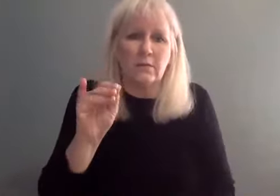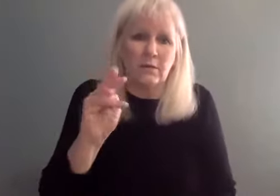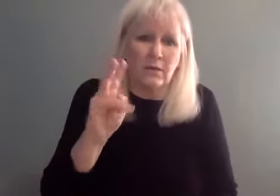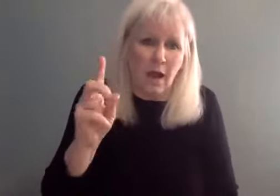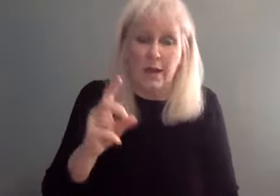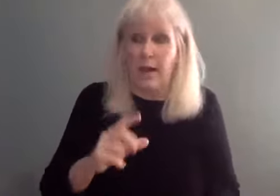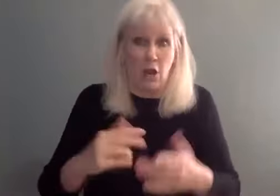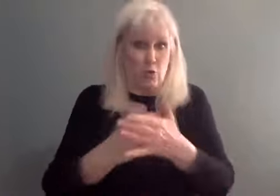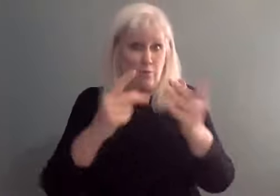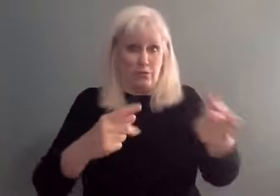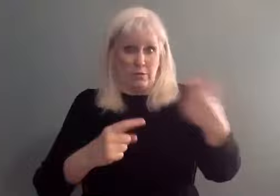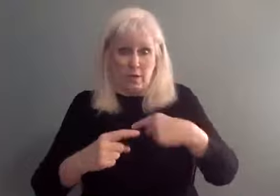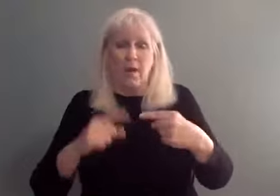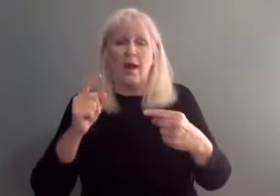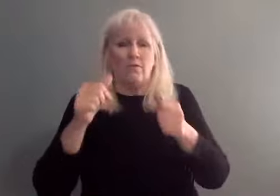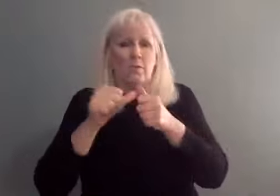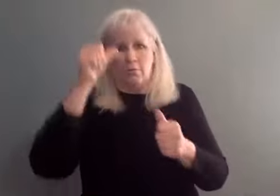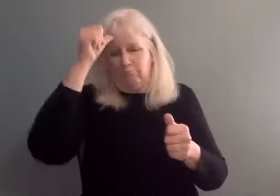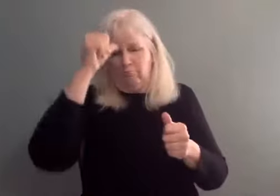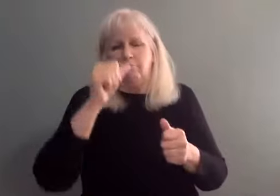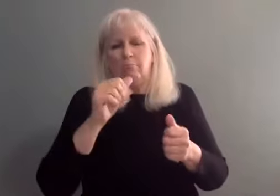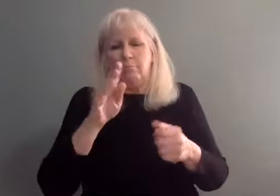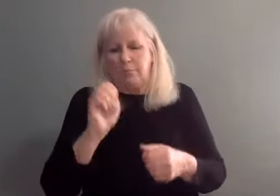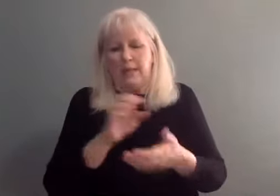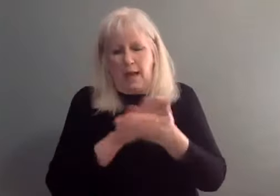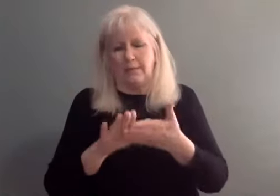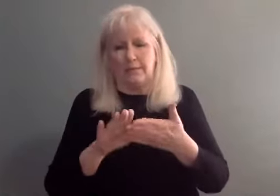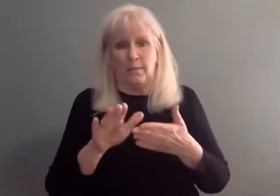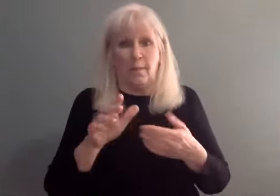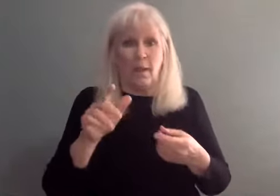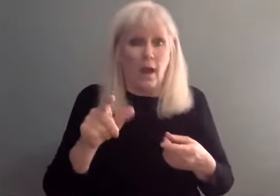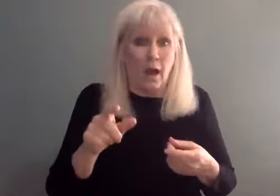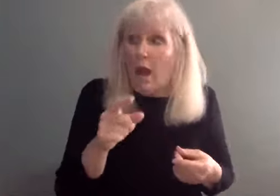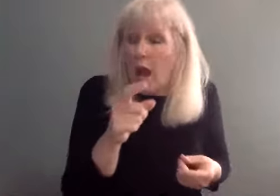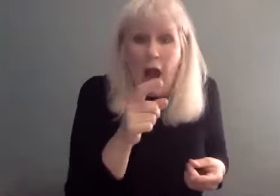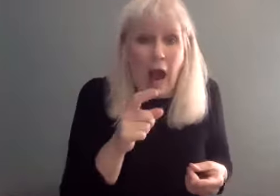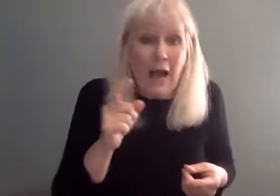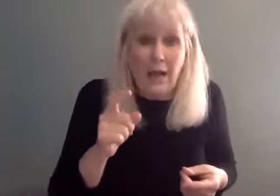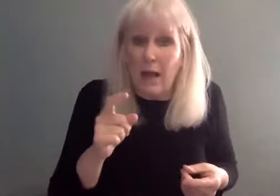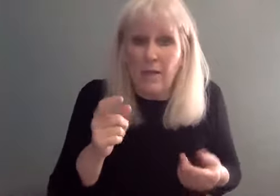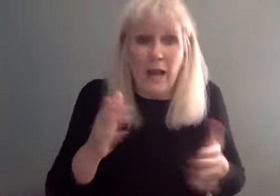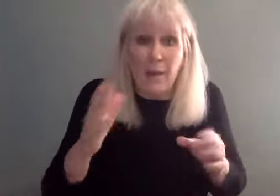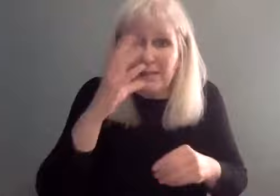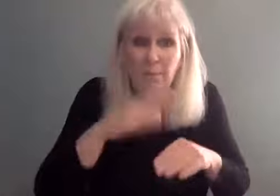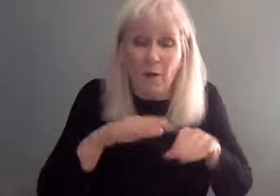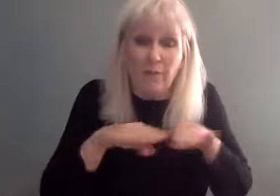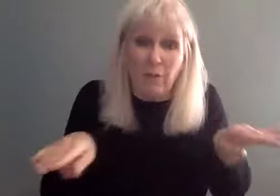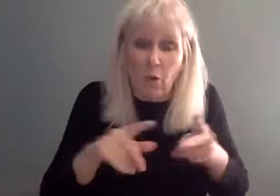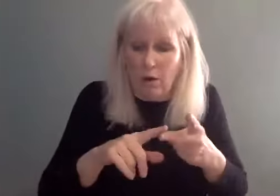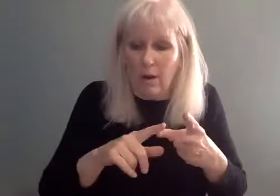coming in. They had me sleep on a floor. They gave me a sleeping bag. They picked me up for meetings. They would just